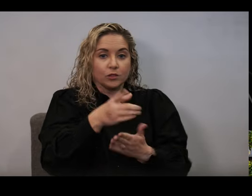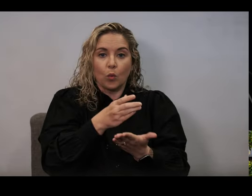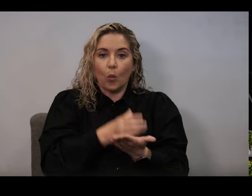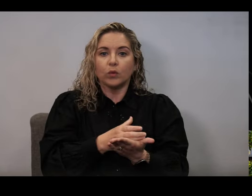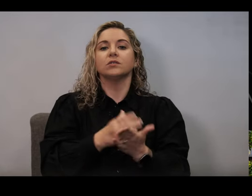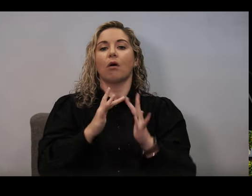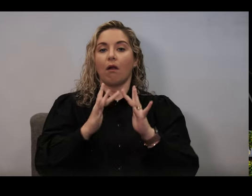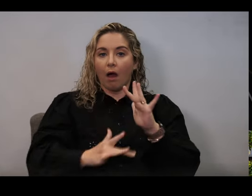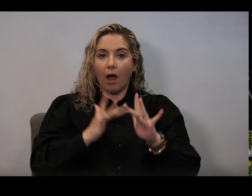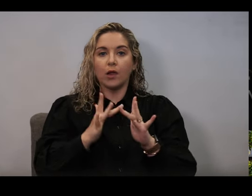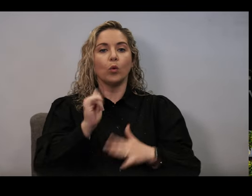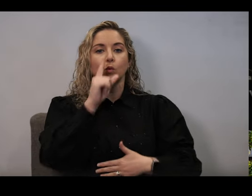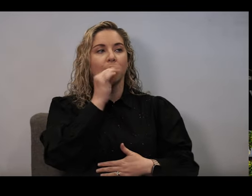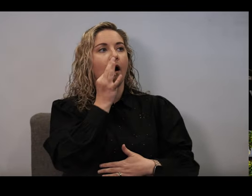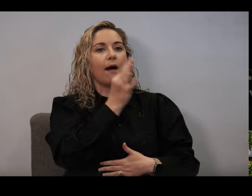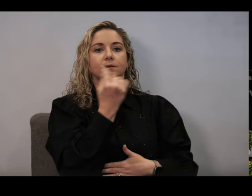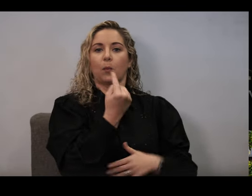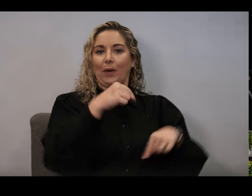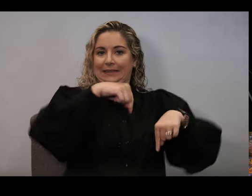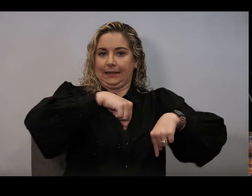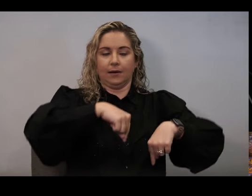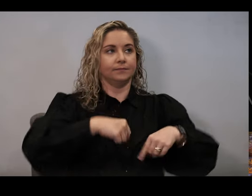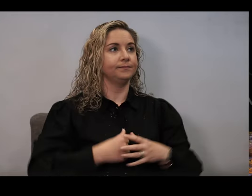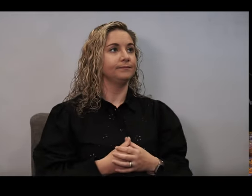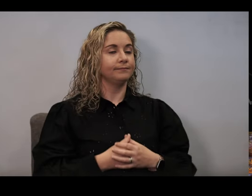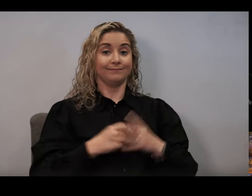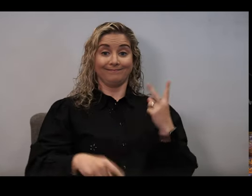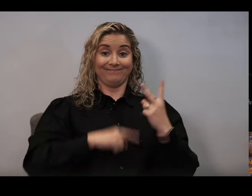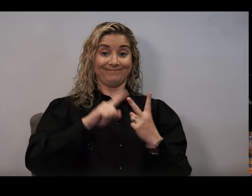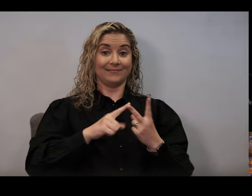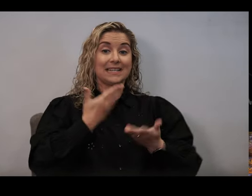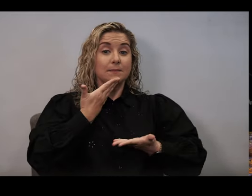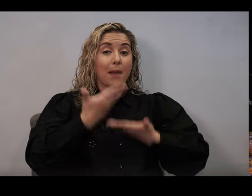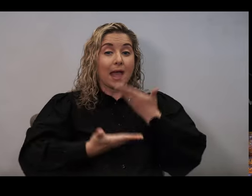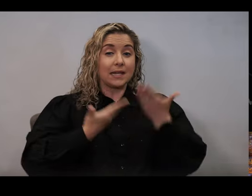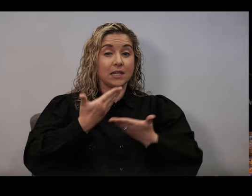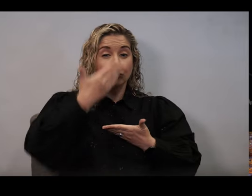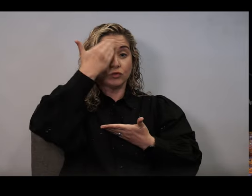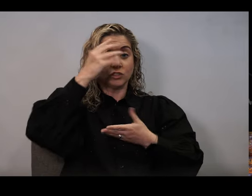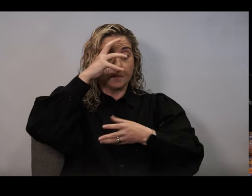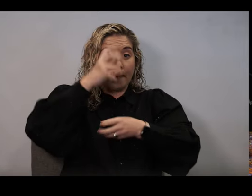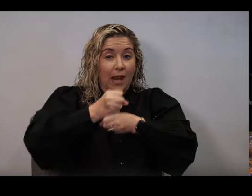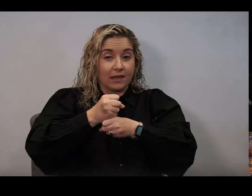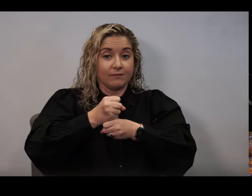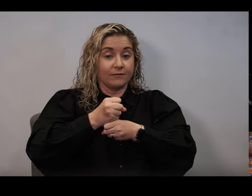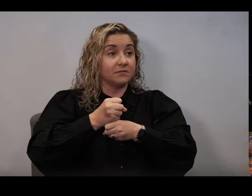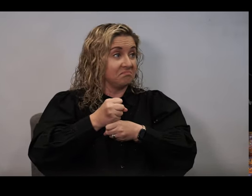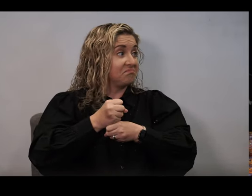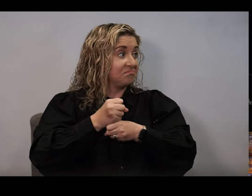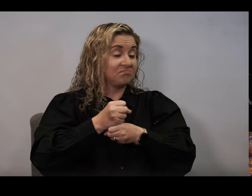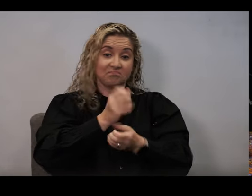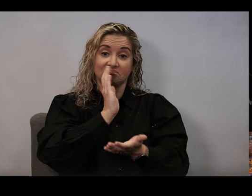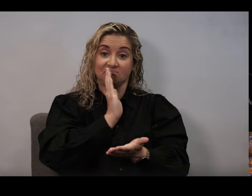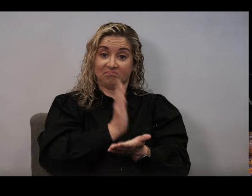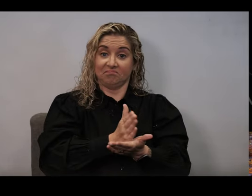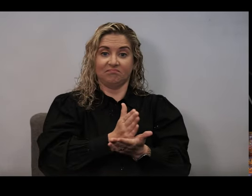barrels. Explaining Christianity is a series that does exactly what it sounds.